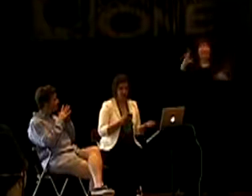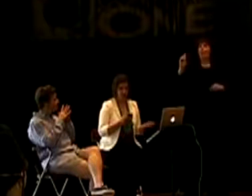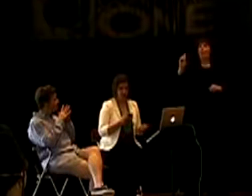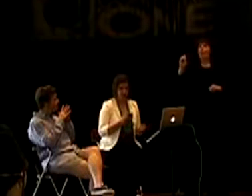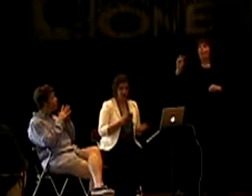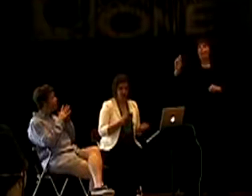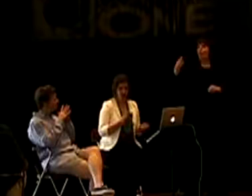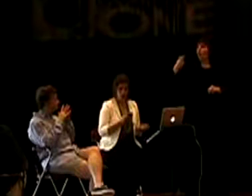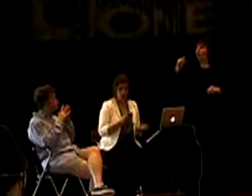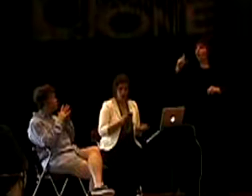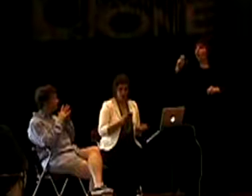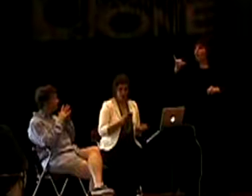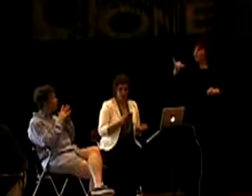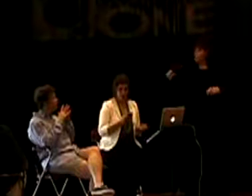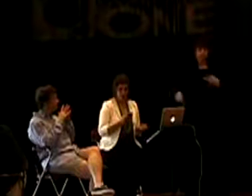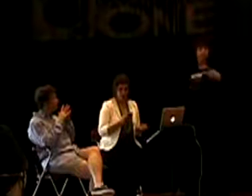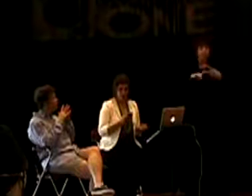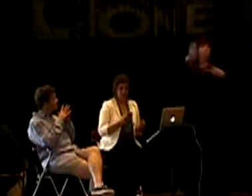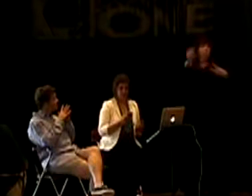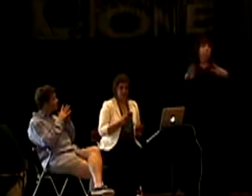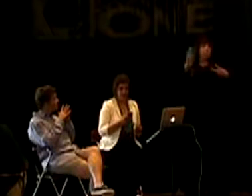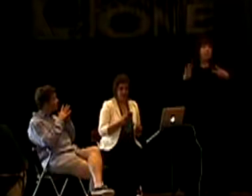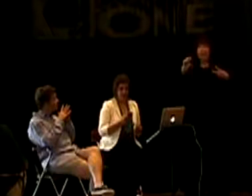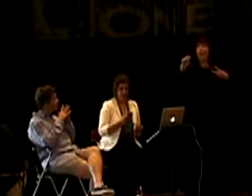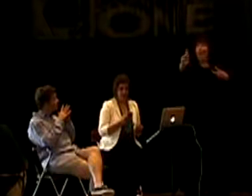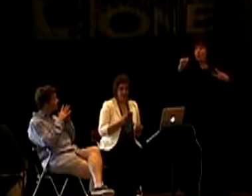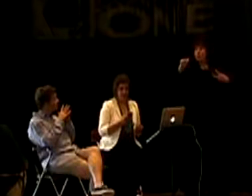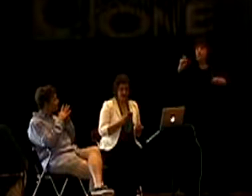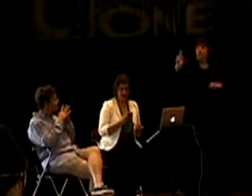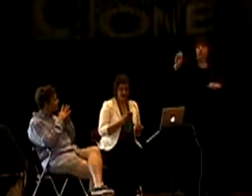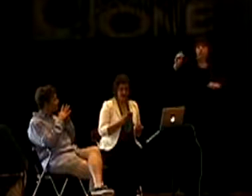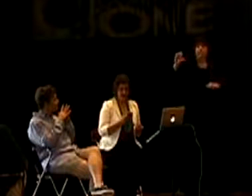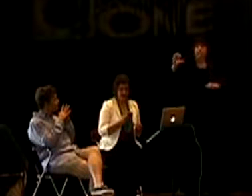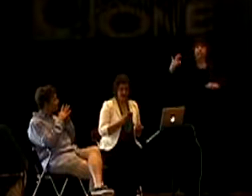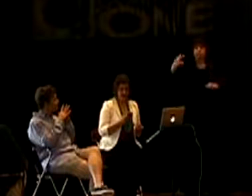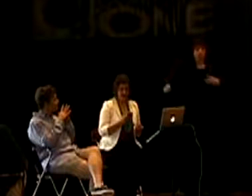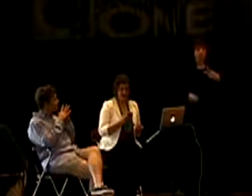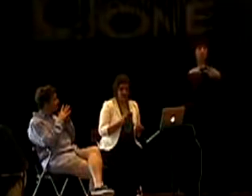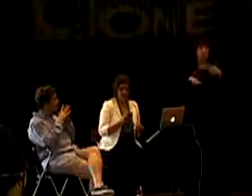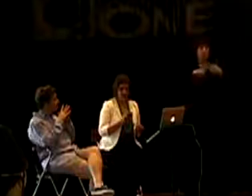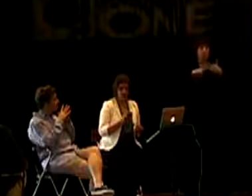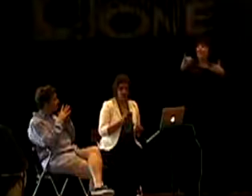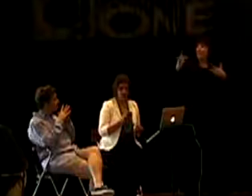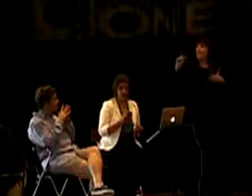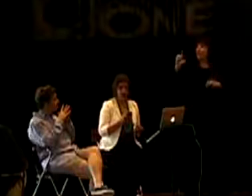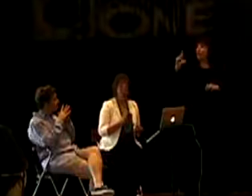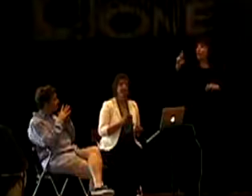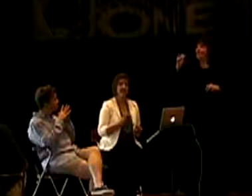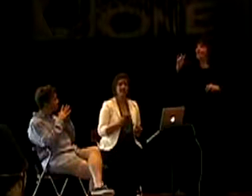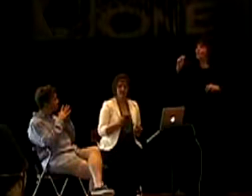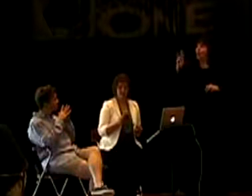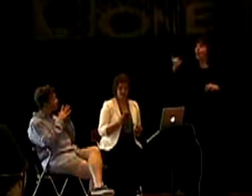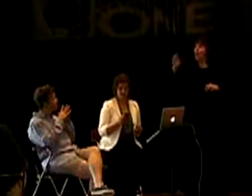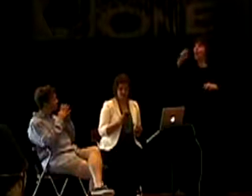Boston Art Reach, Inclusive by Design, and in the past, the National Cultural